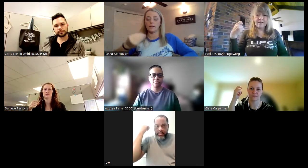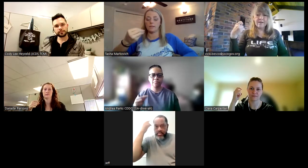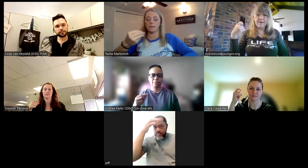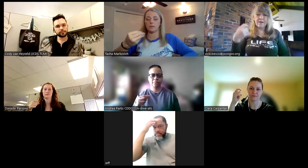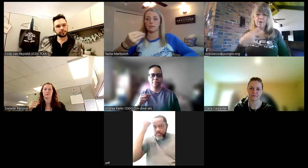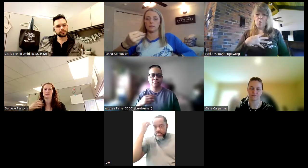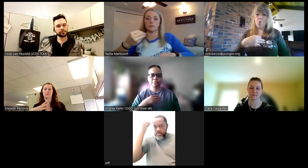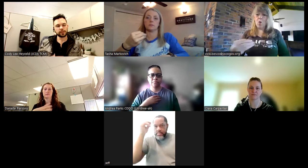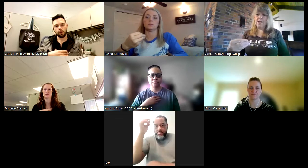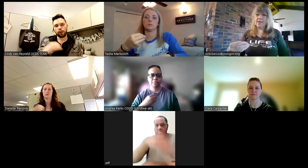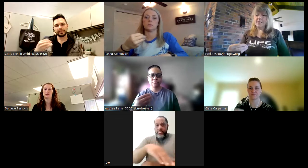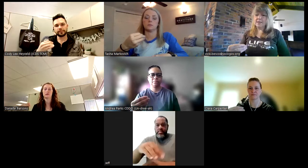white,